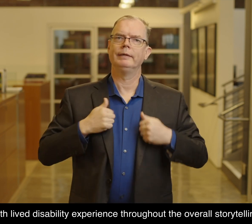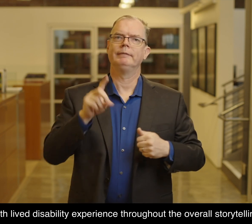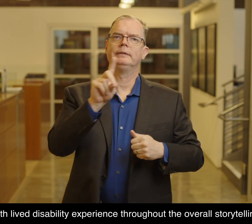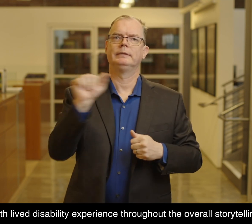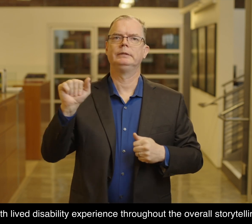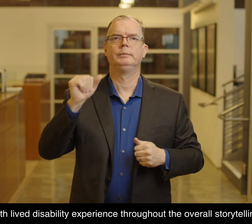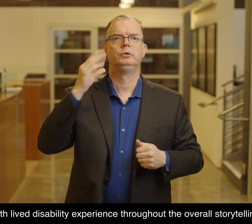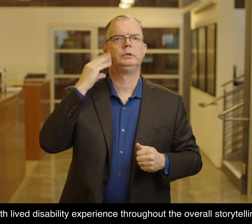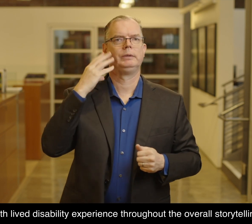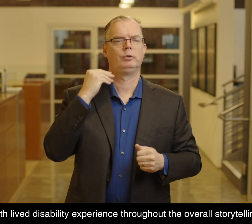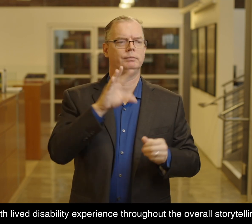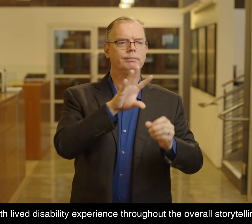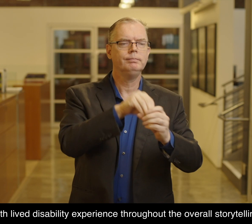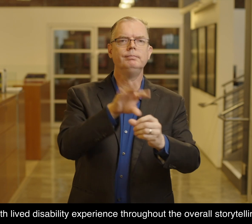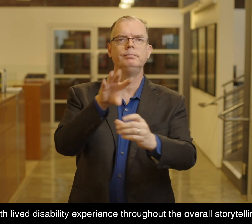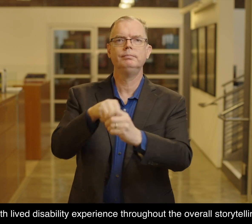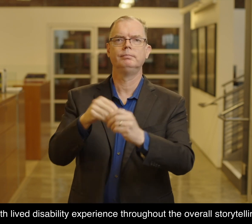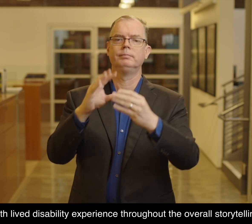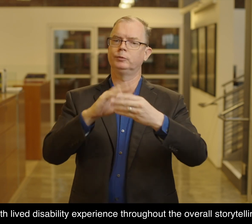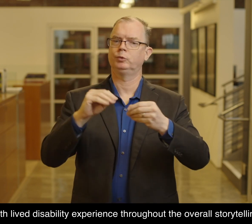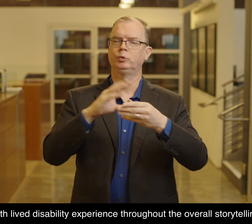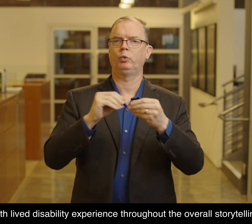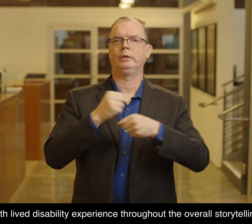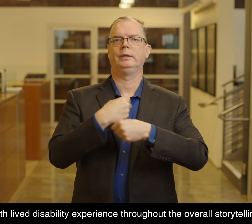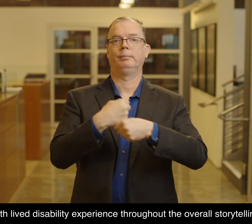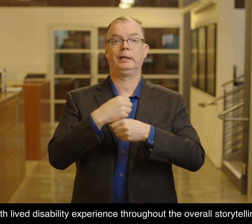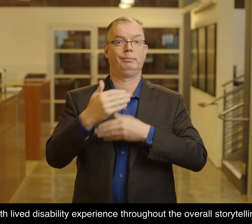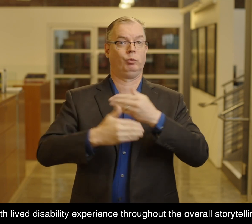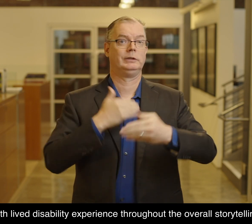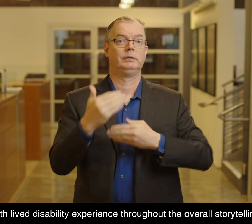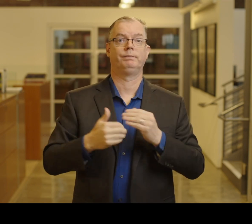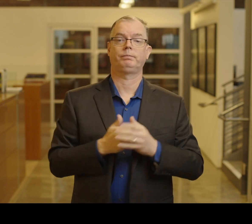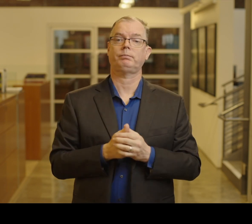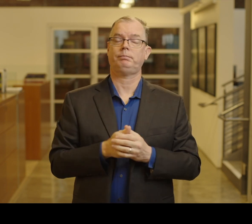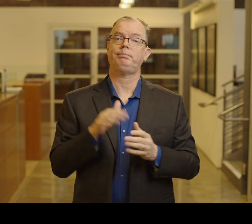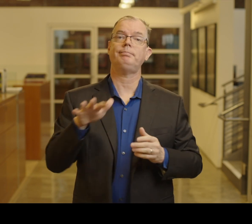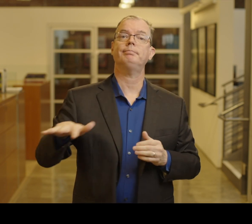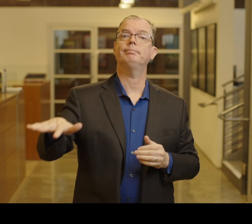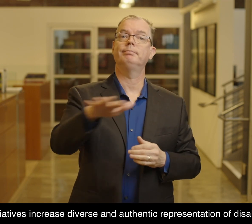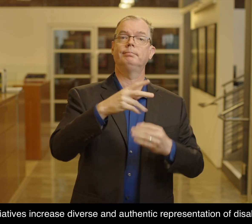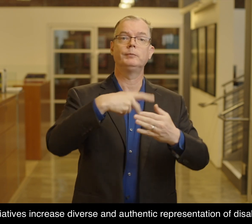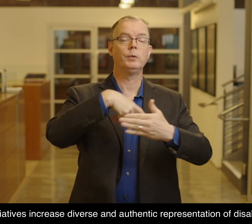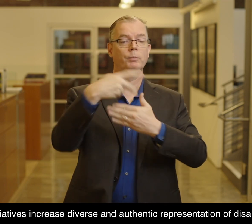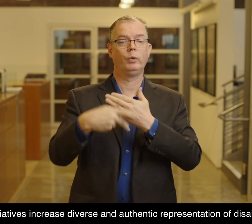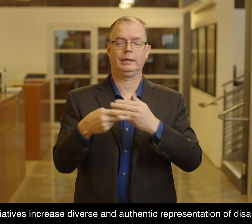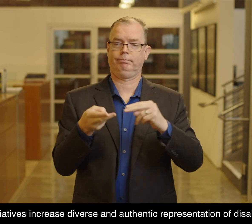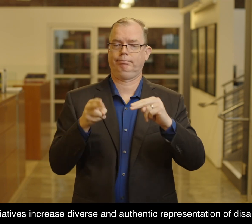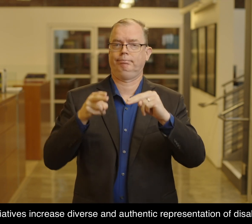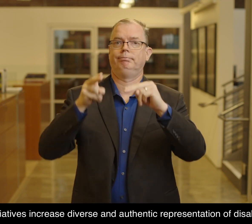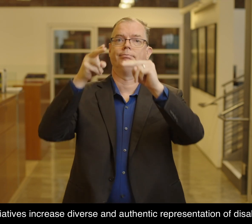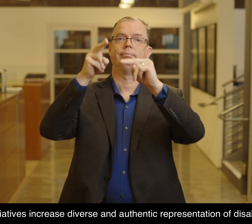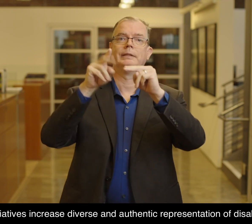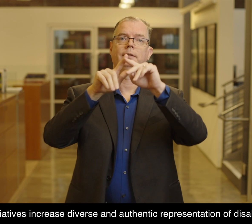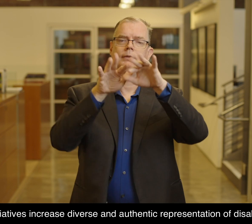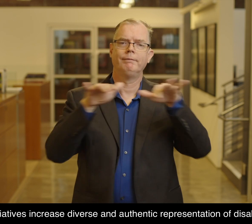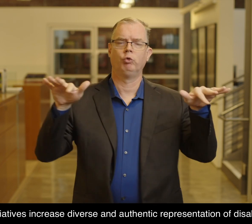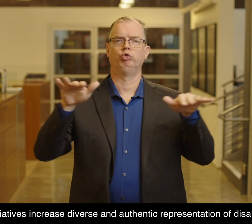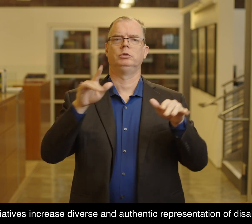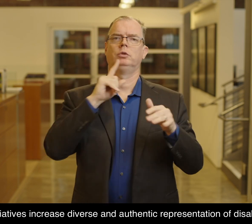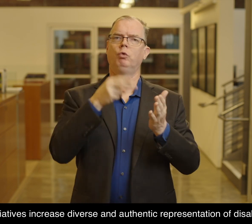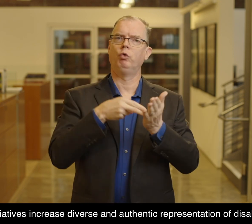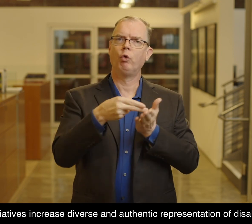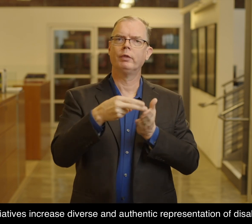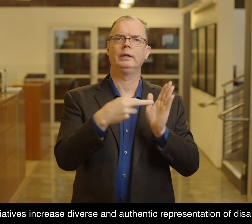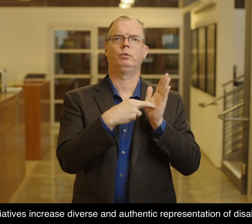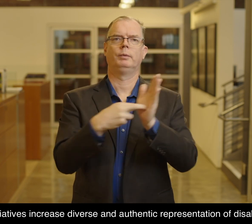lived disability experience throughout the overall storytelling process. These initiatives increase diverse